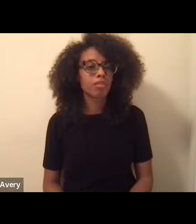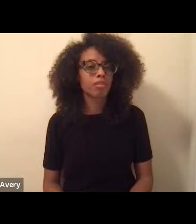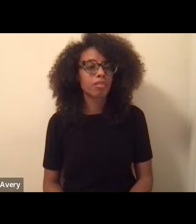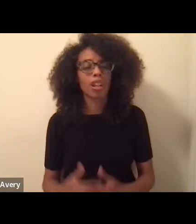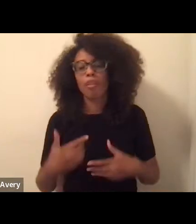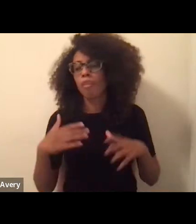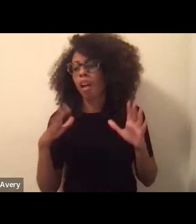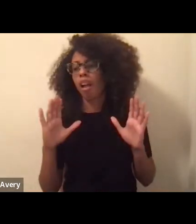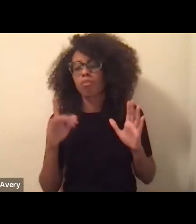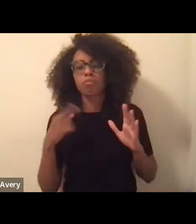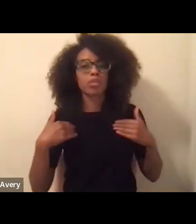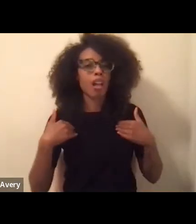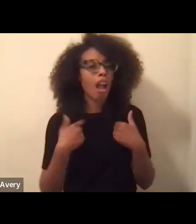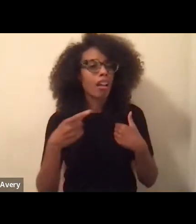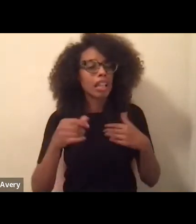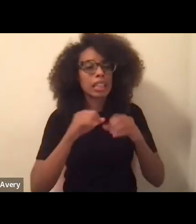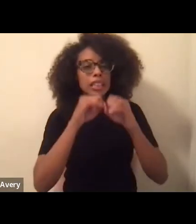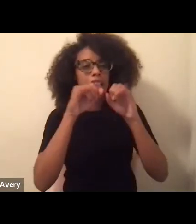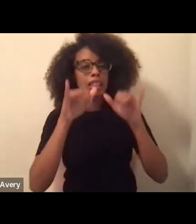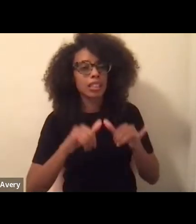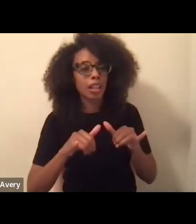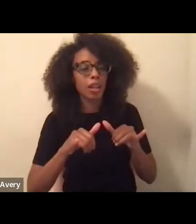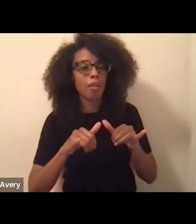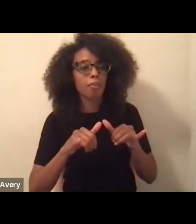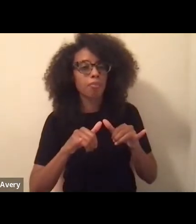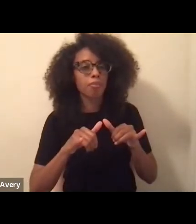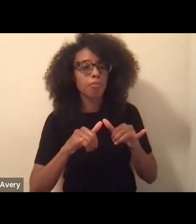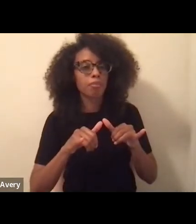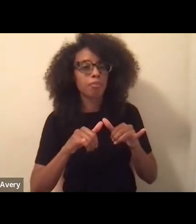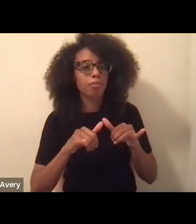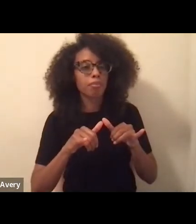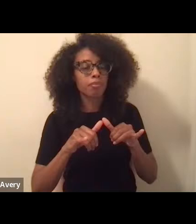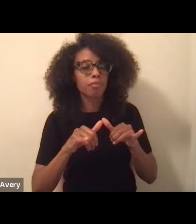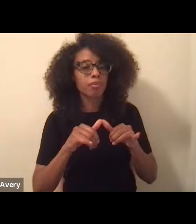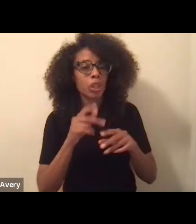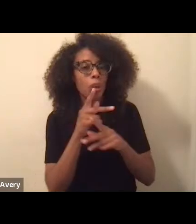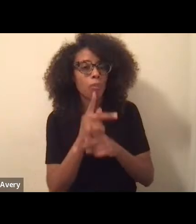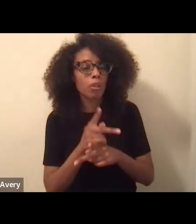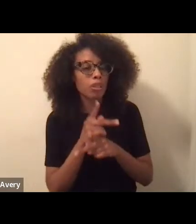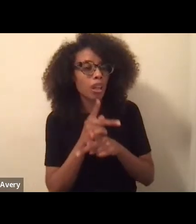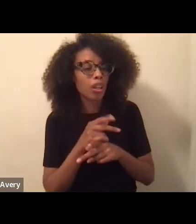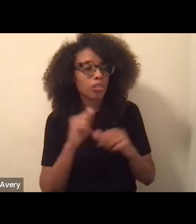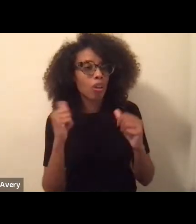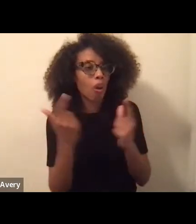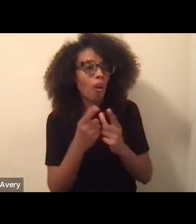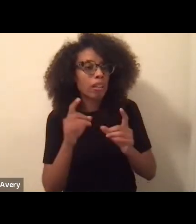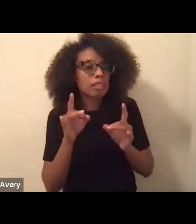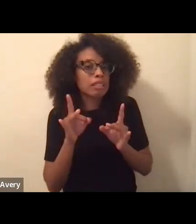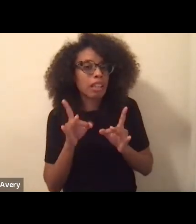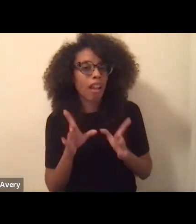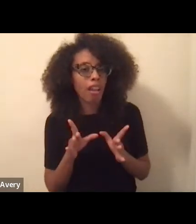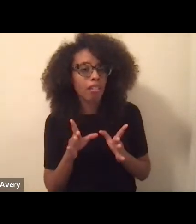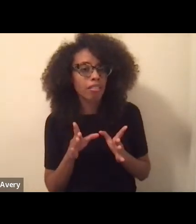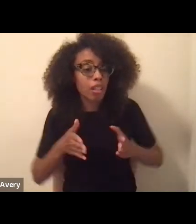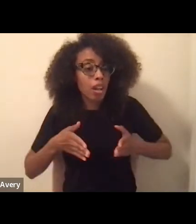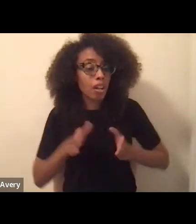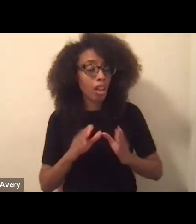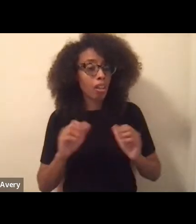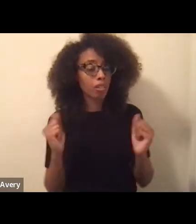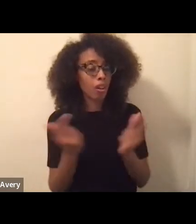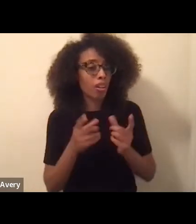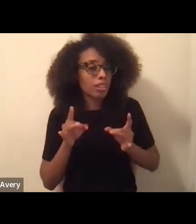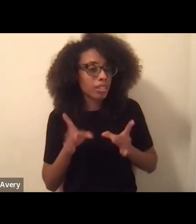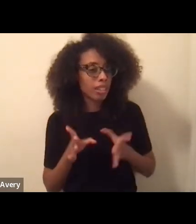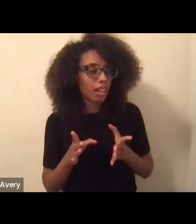of this system that like shelters all this hatred and enables all this hatred. And it's like, I just really feel like,